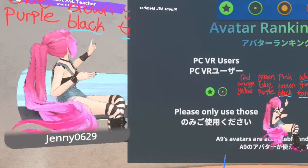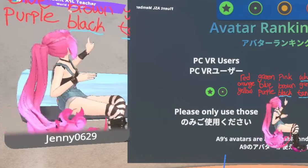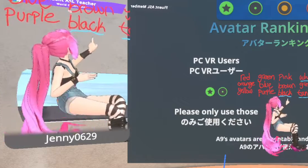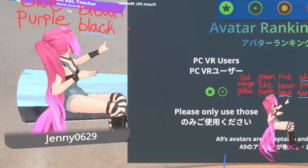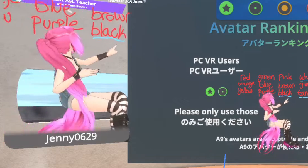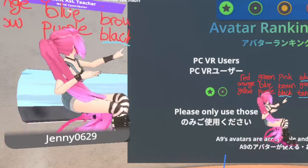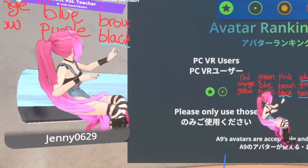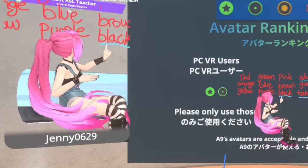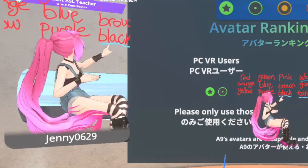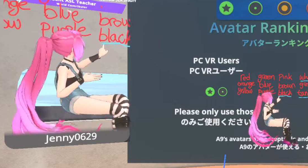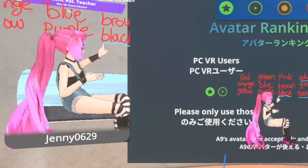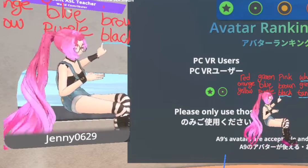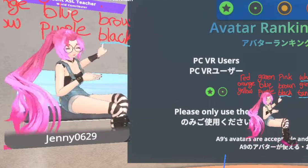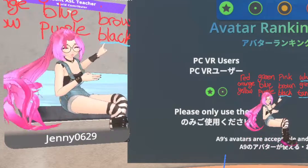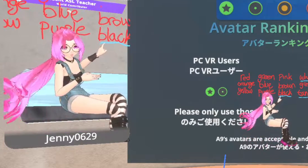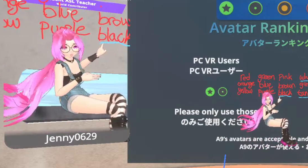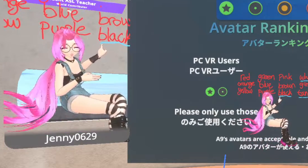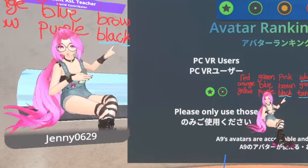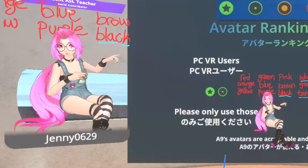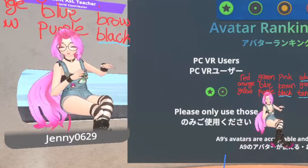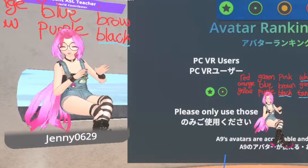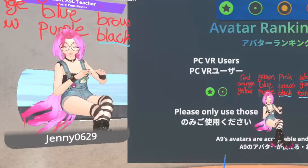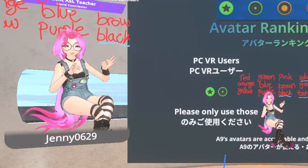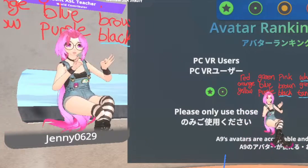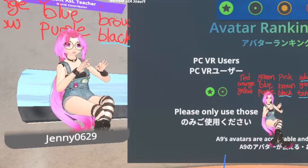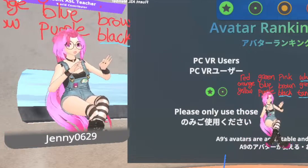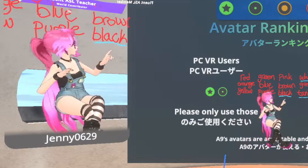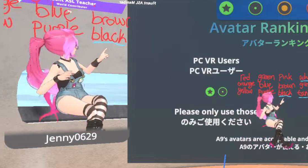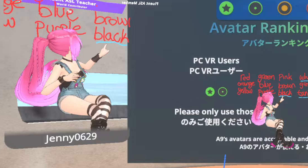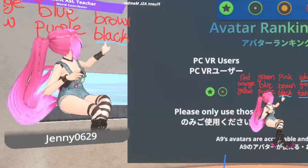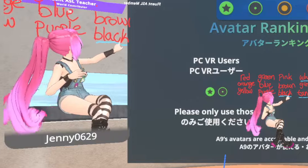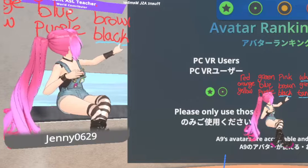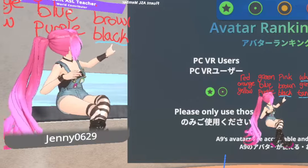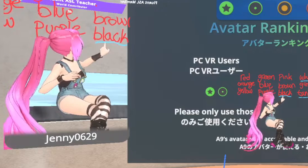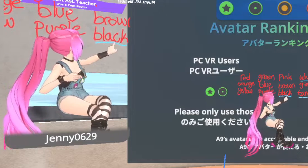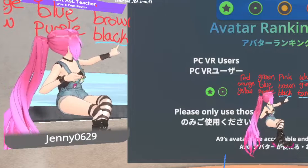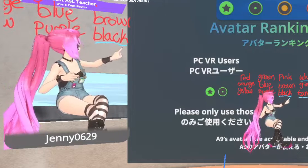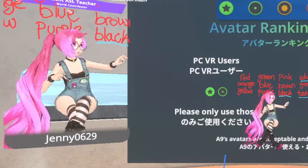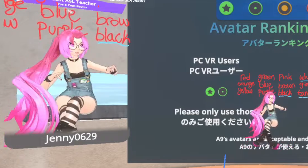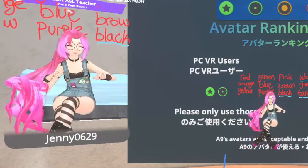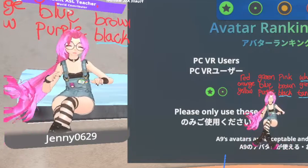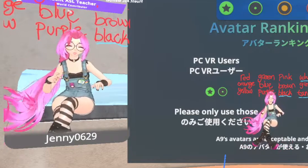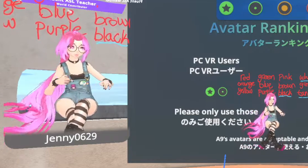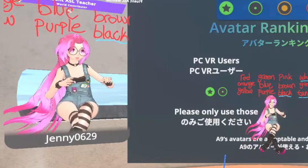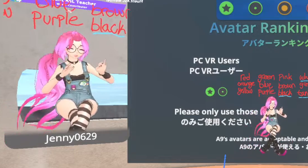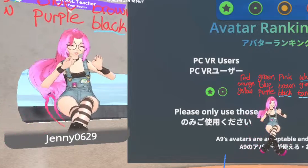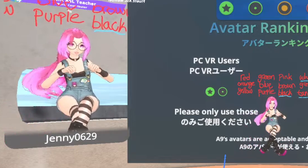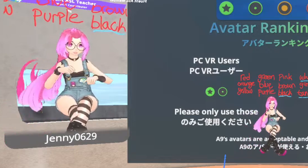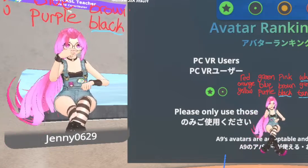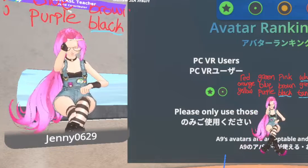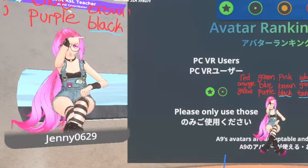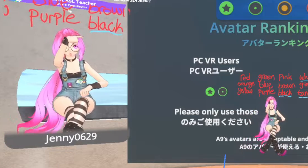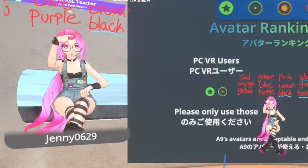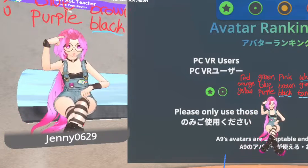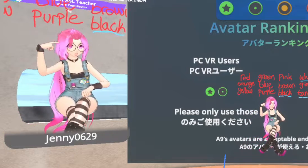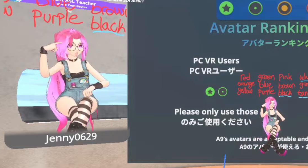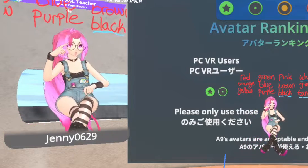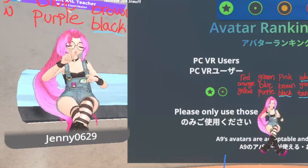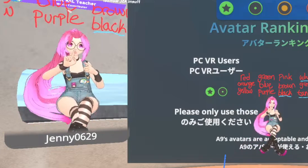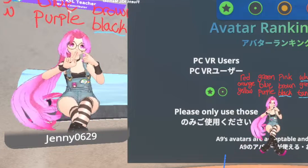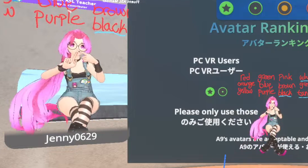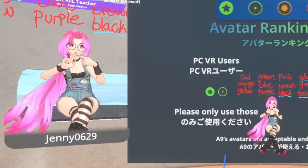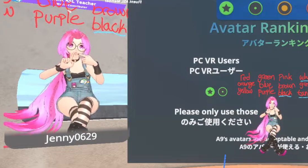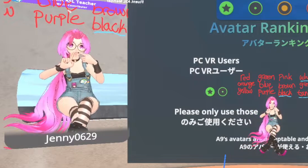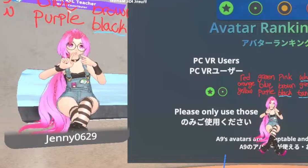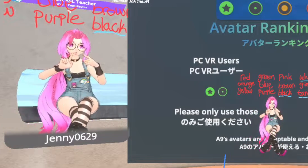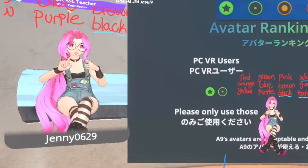So, however, there's something really important about black as well. So you can say black